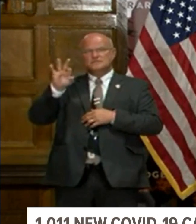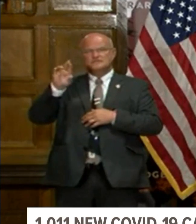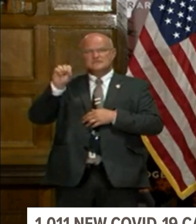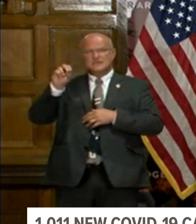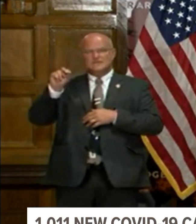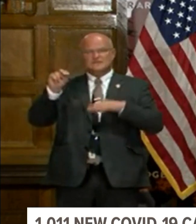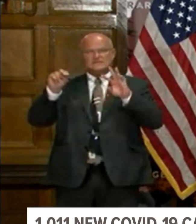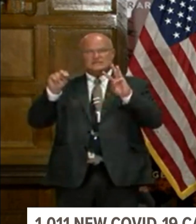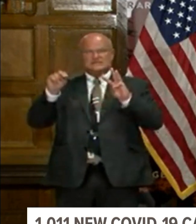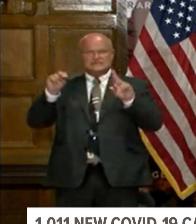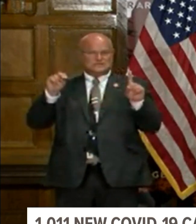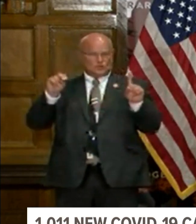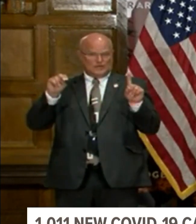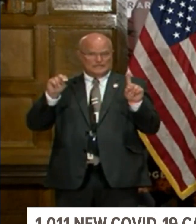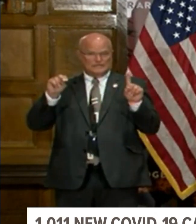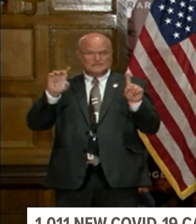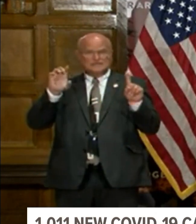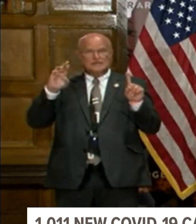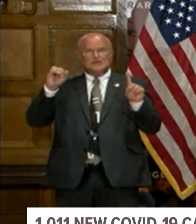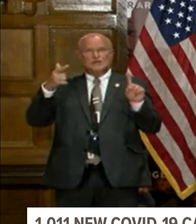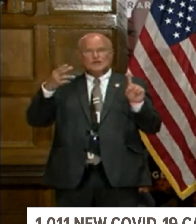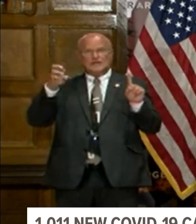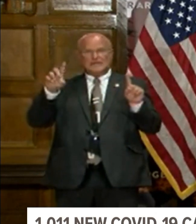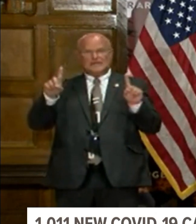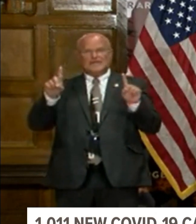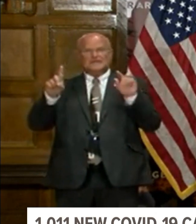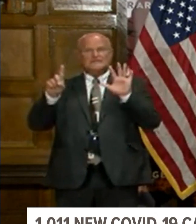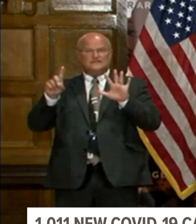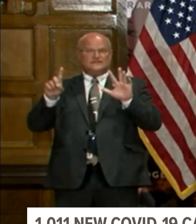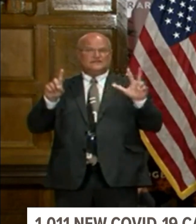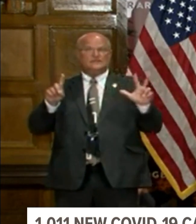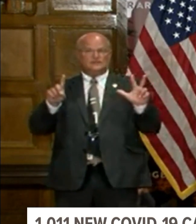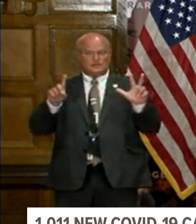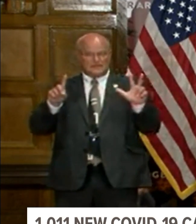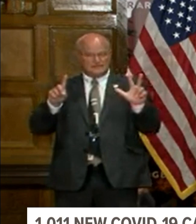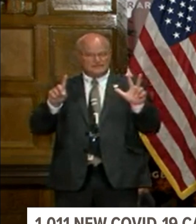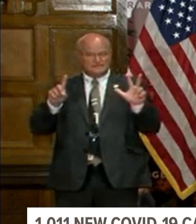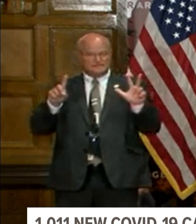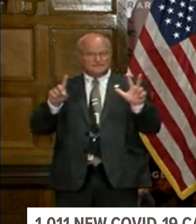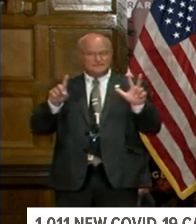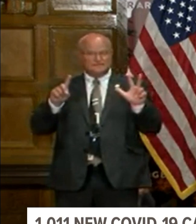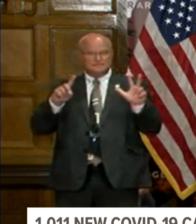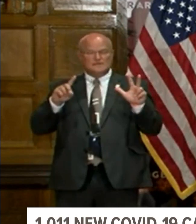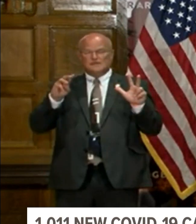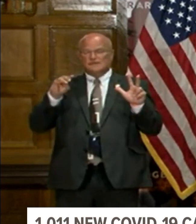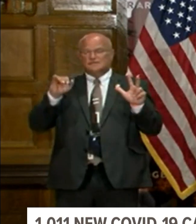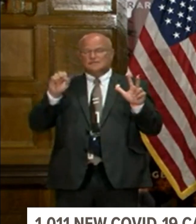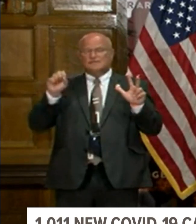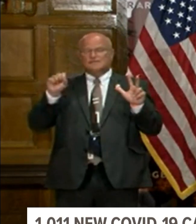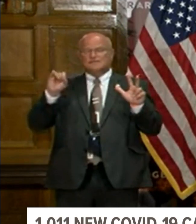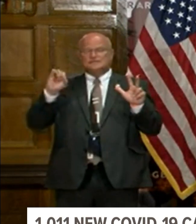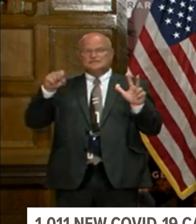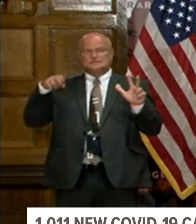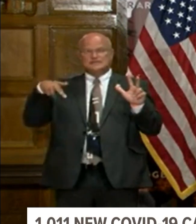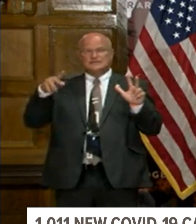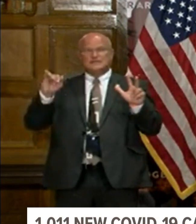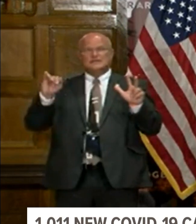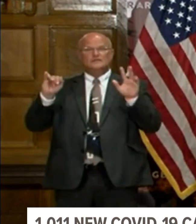had 61, Craighead County 53, Mississippi County